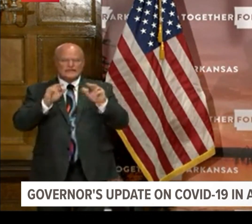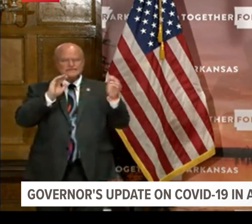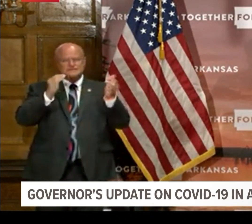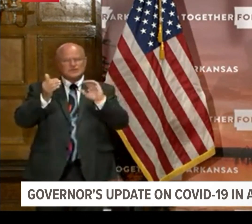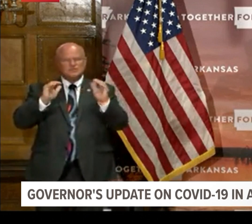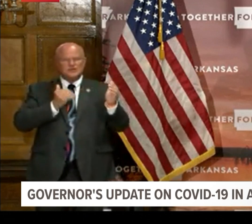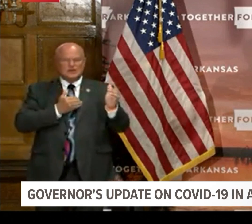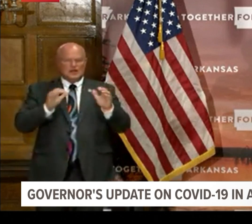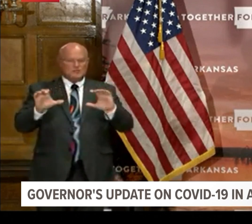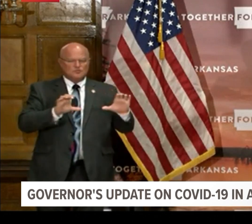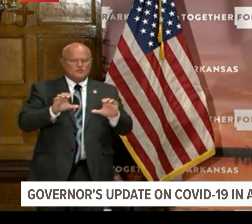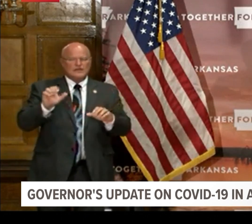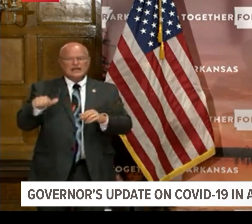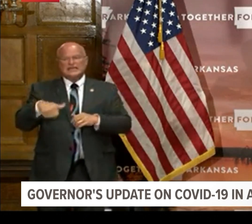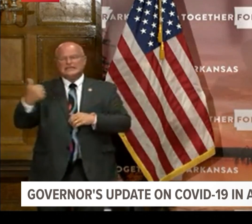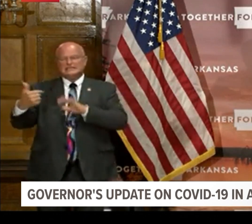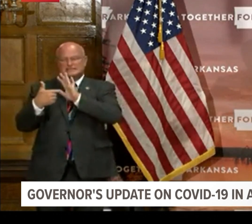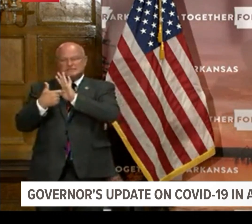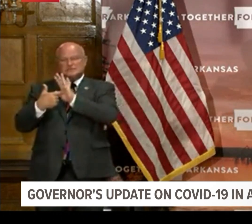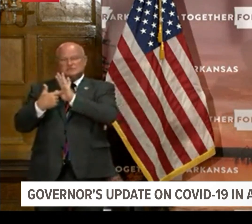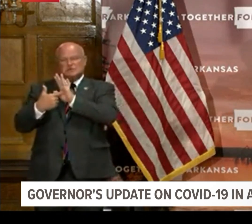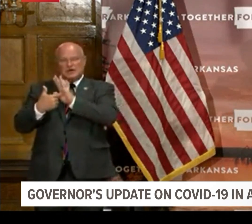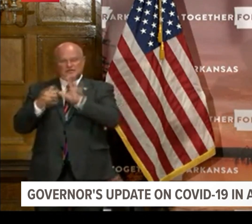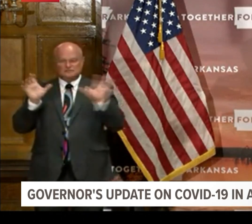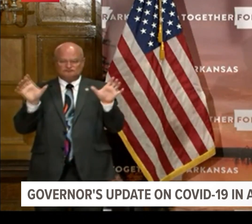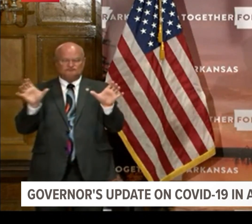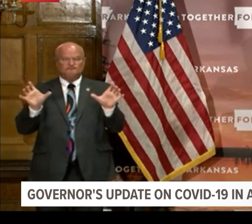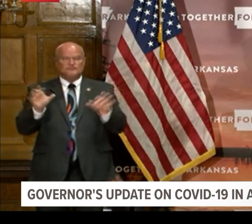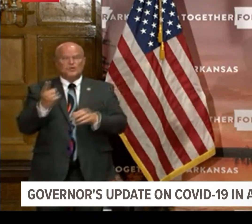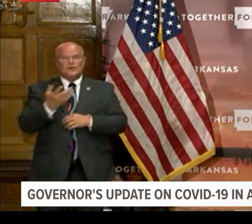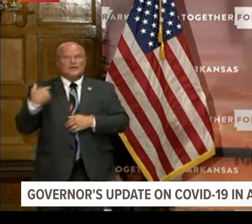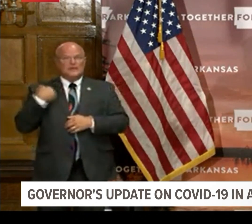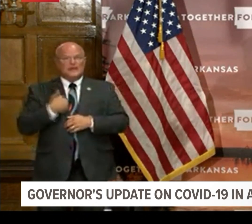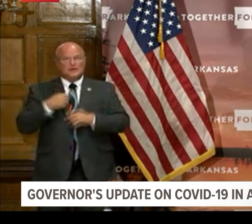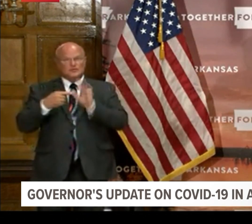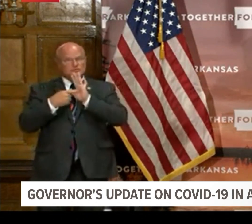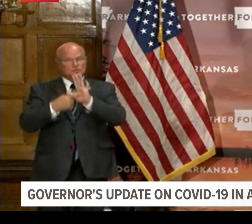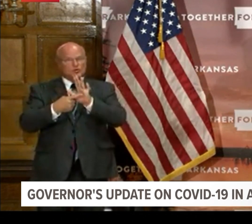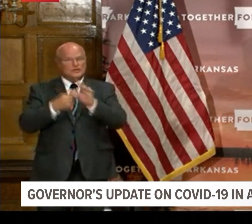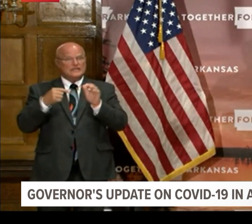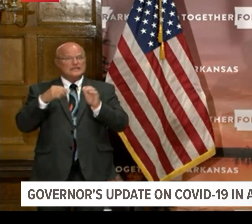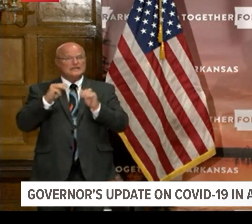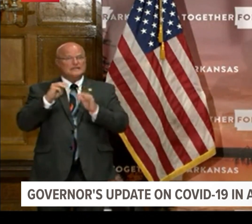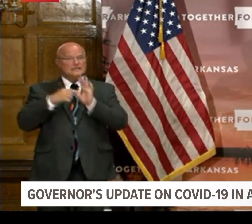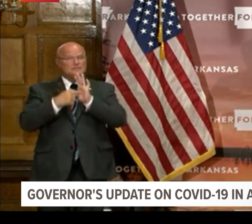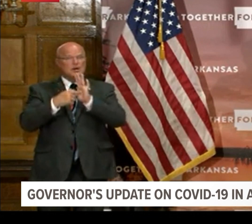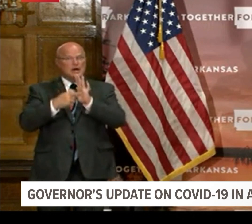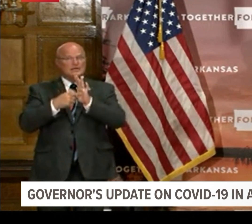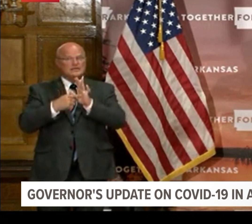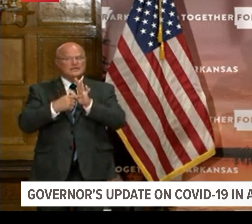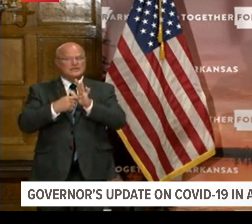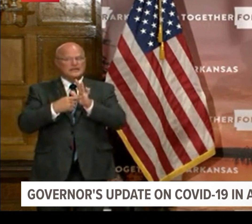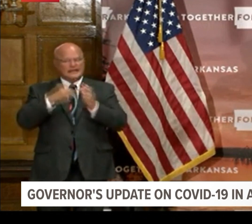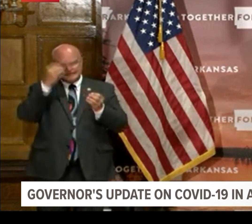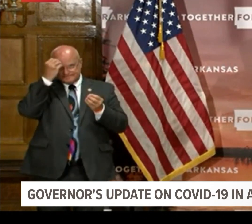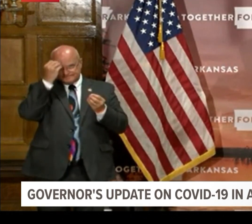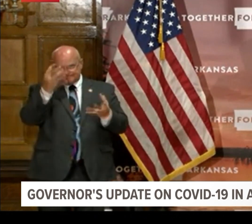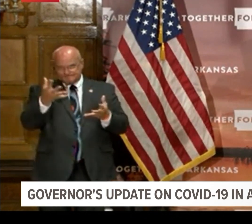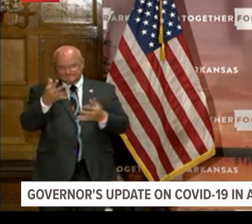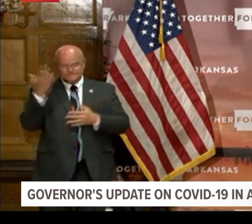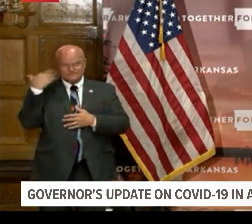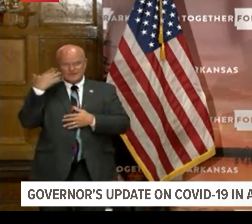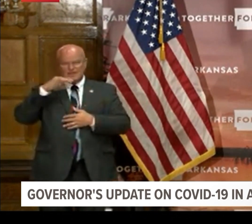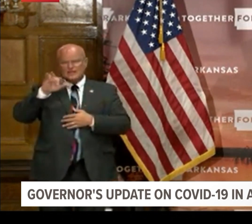our performance against those models. And one of the things that was pointed out in the modeling, and I'll refresh you back on